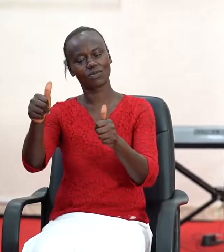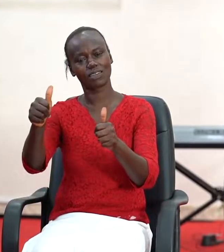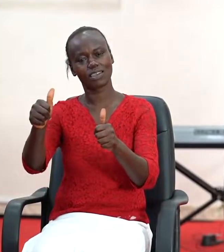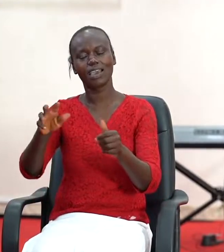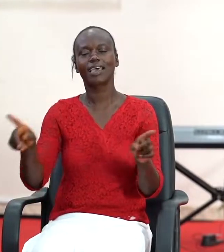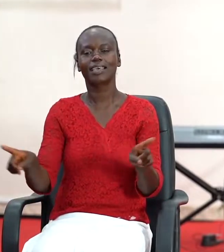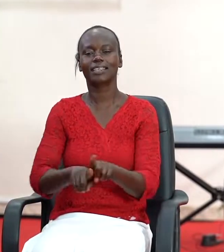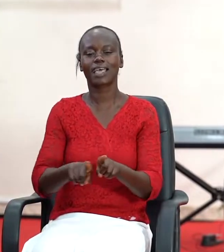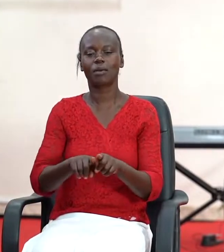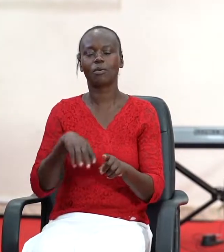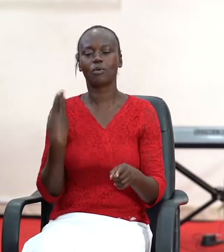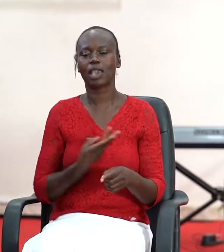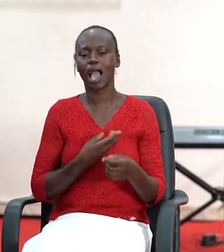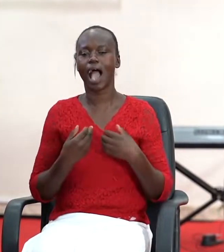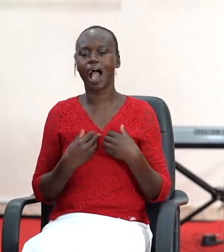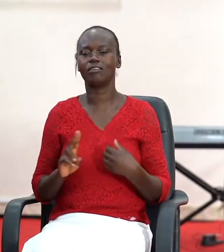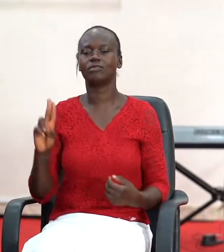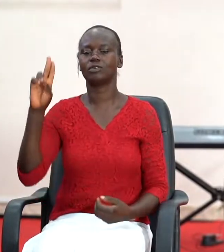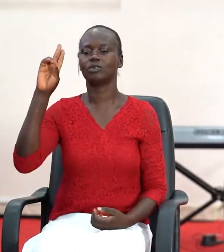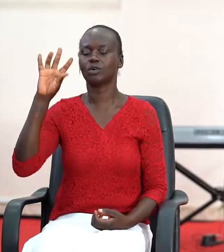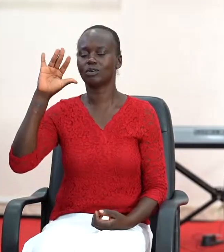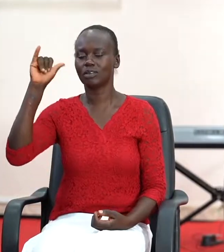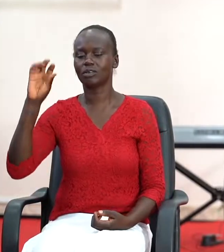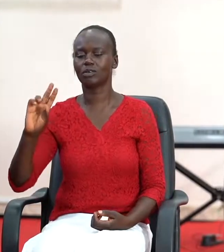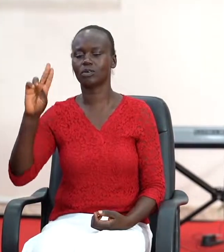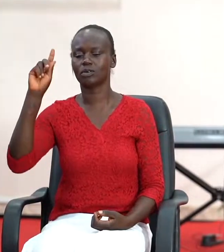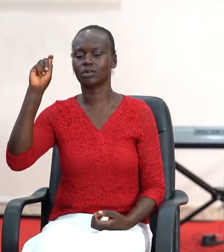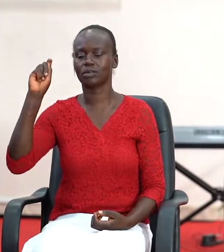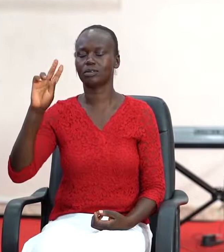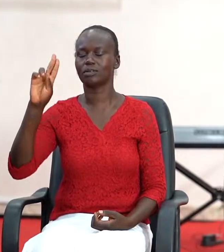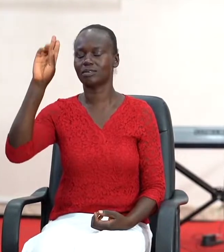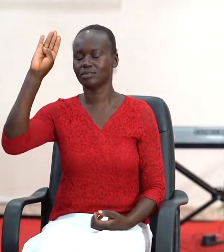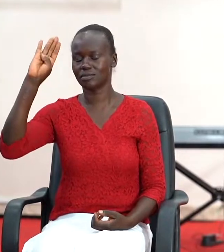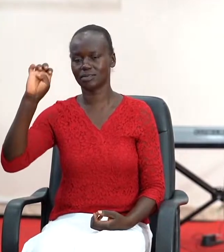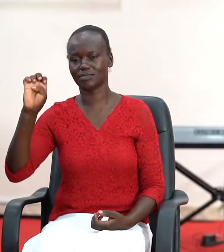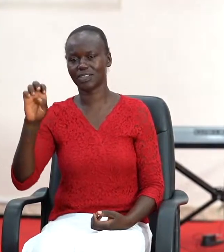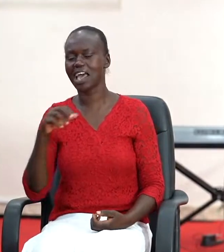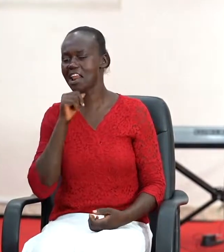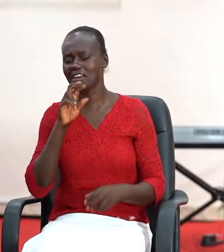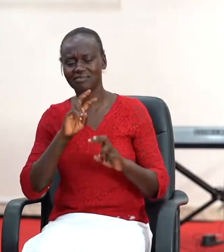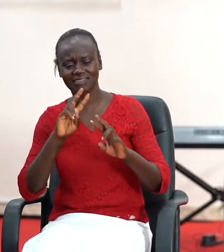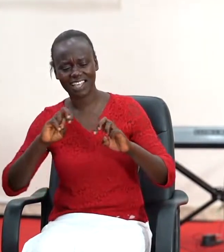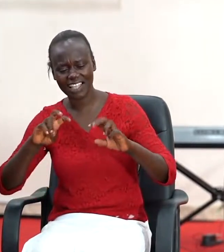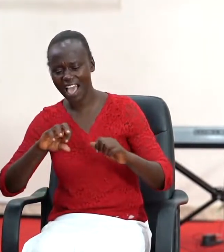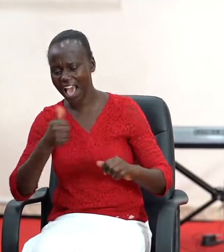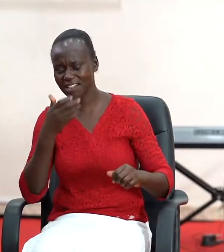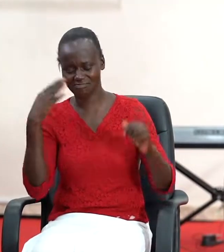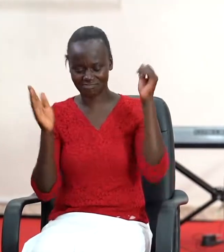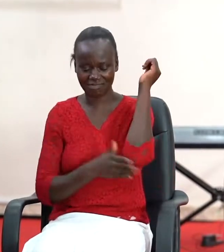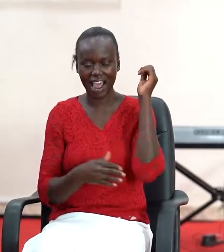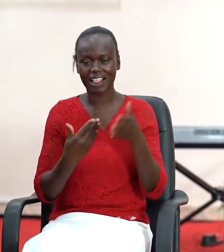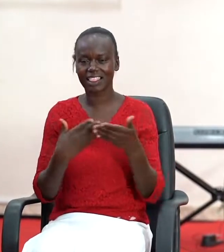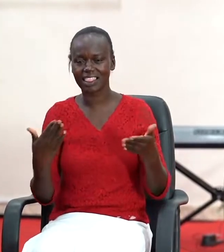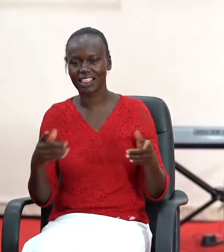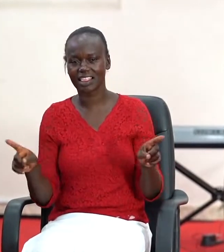tuko na YouTube channel. Usikuwe tu wewe ni ule mse wa matelenovela hapo, ukienda YouTube unatafuta tu mavitu zingine. Hapo YouTube pia tuko